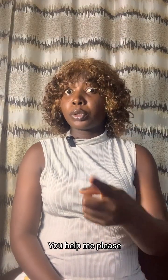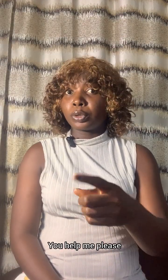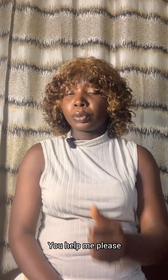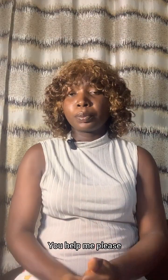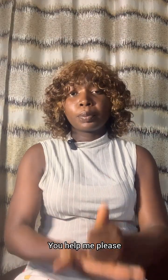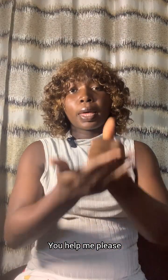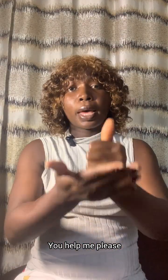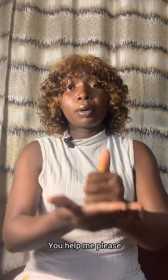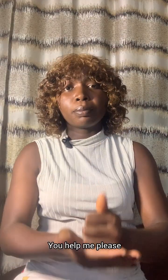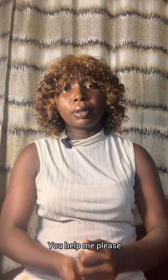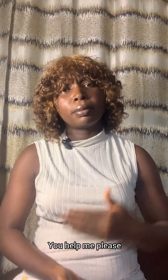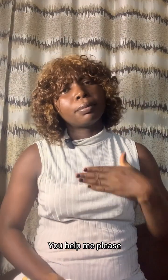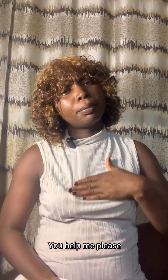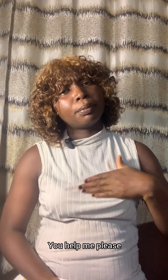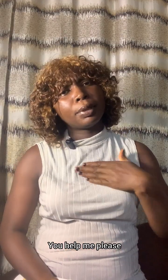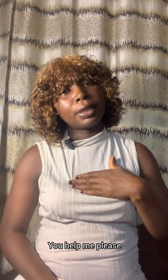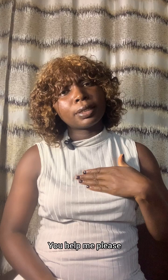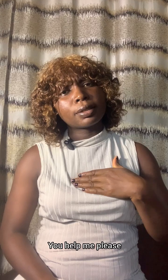You help me, please?